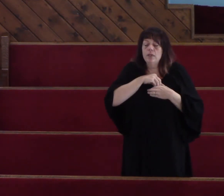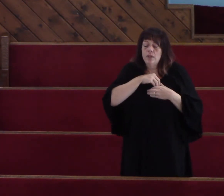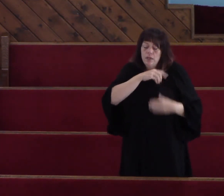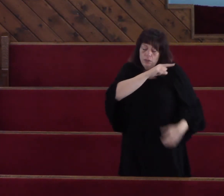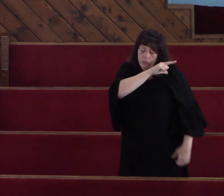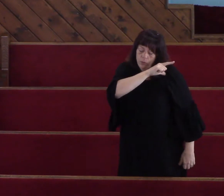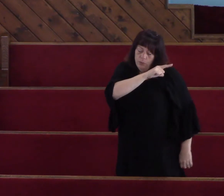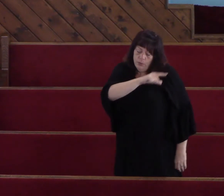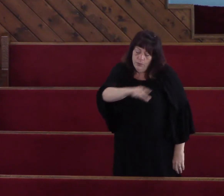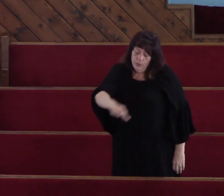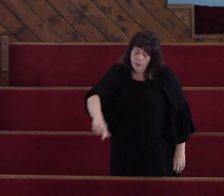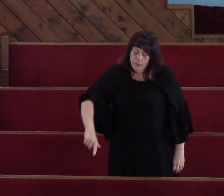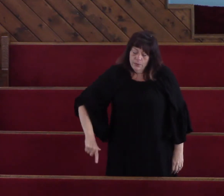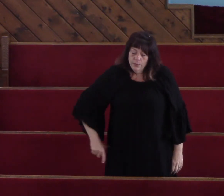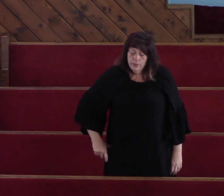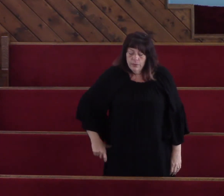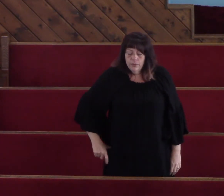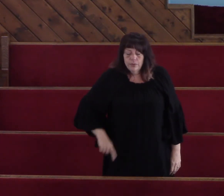me